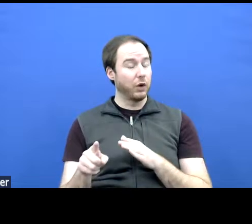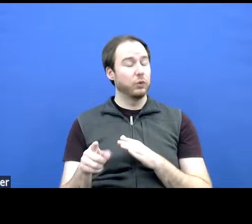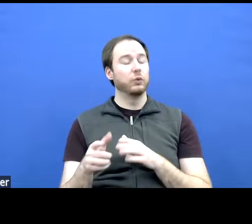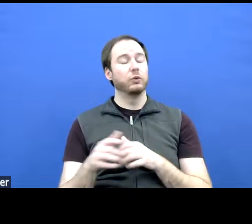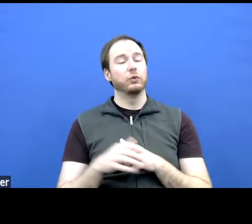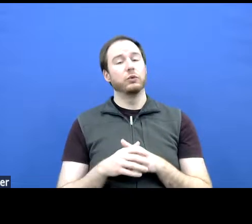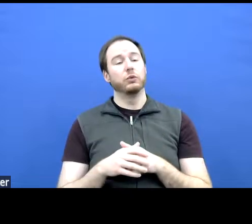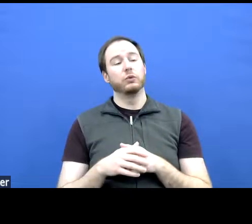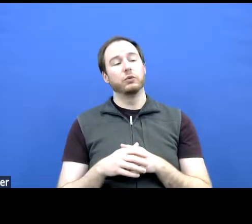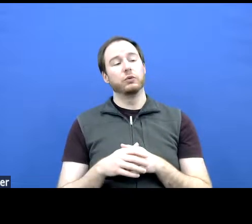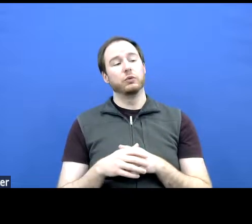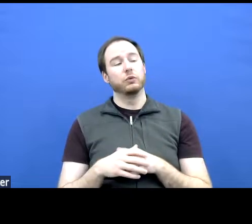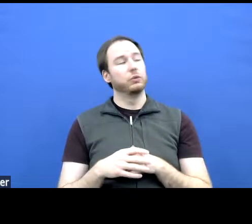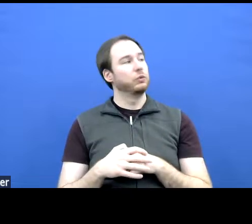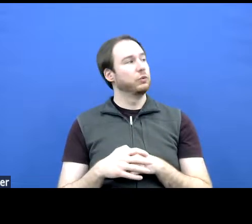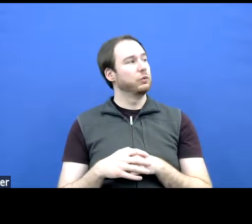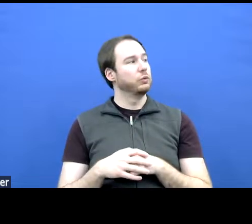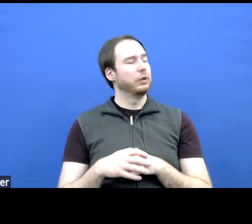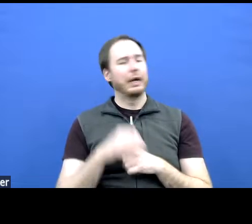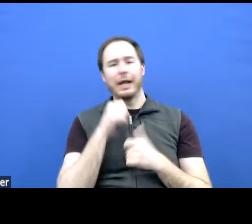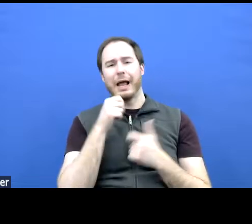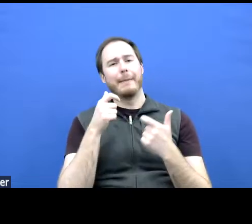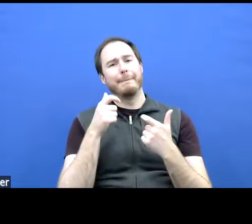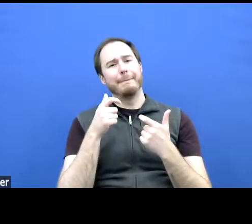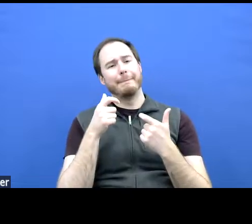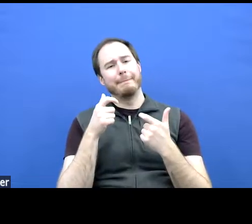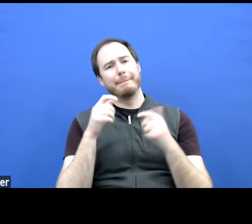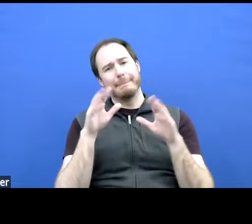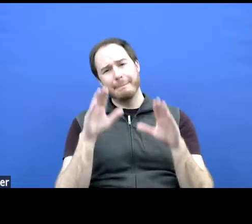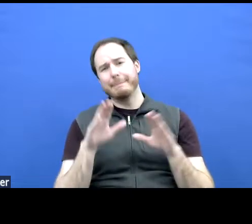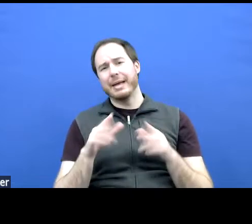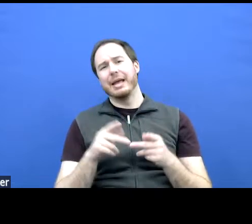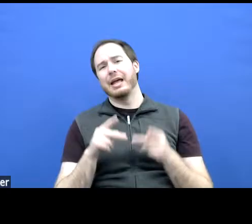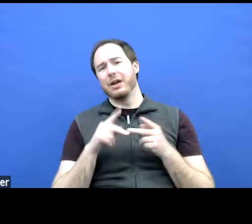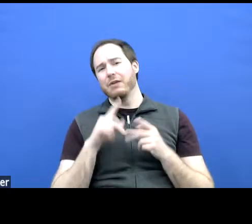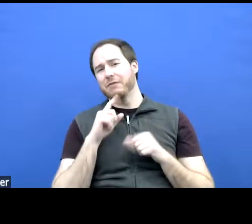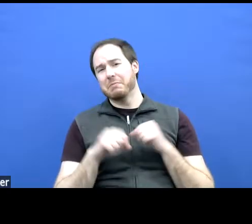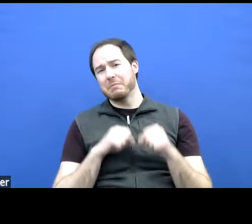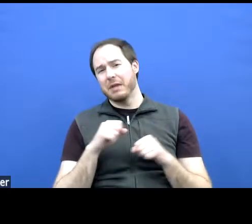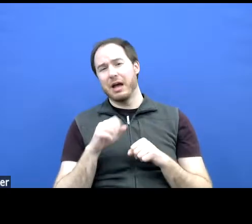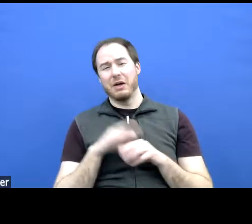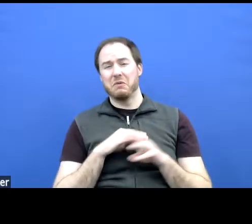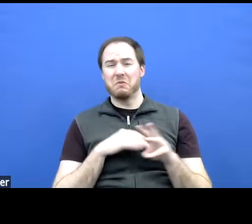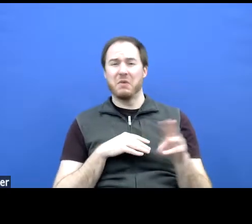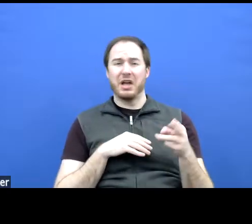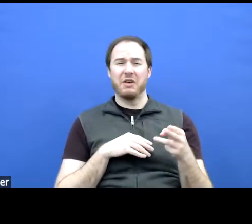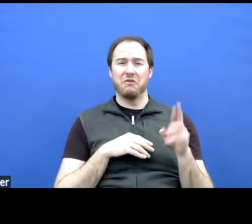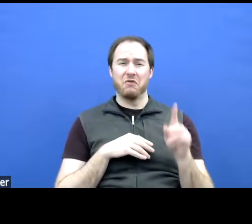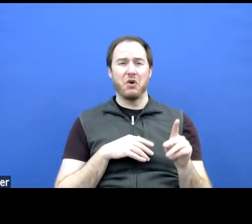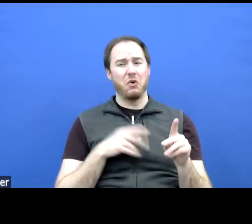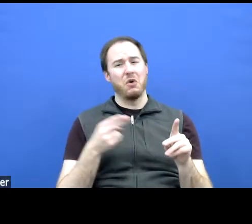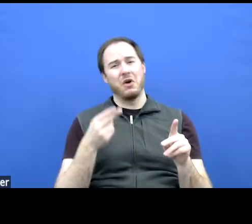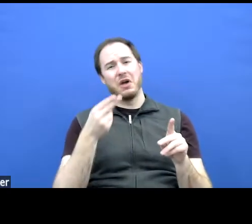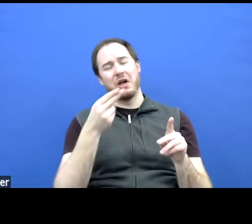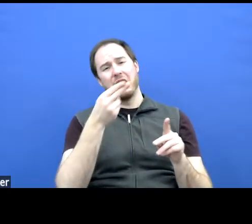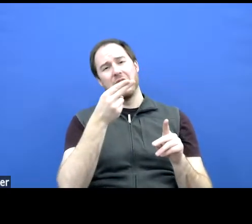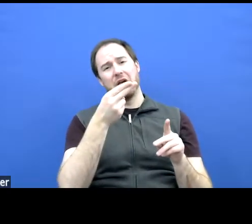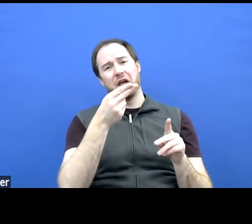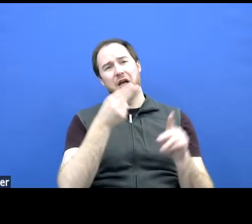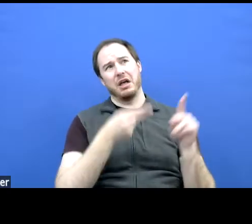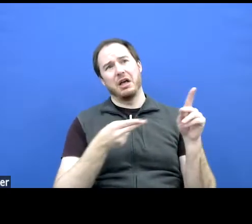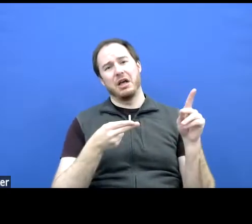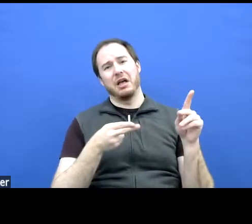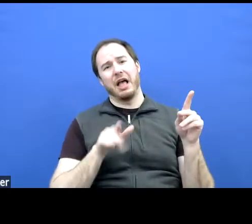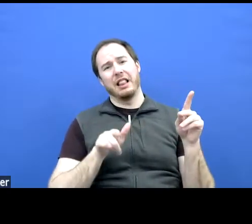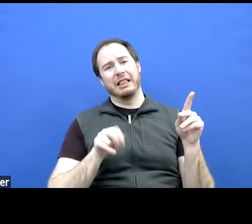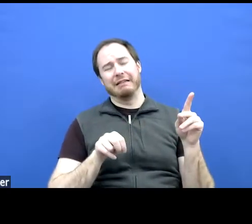space. It's not a great area to bike, either West Henrietta Road or Highland Drive, but at